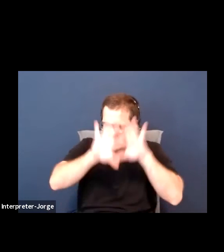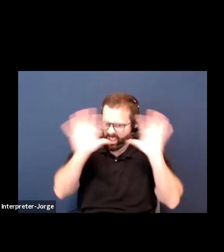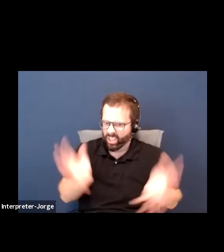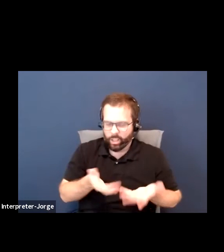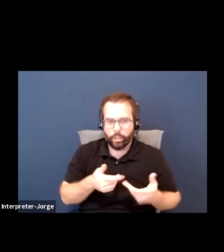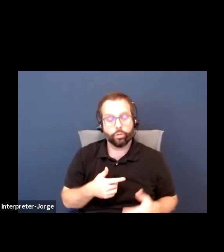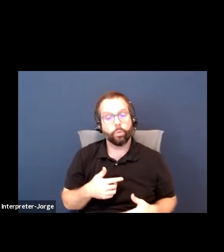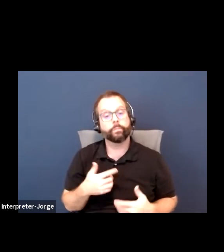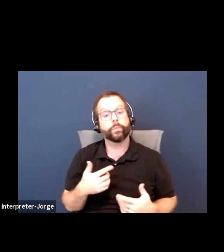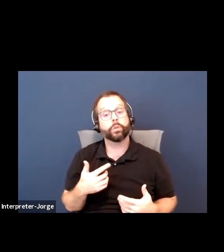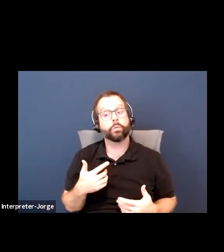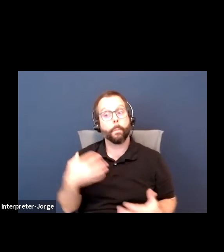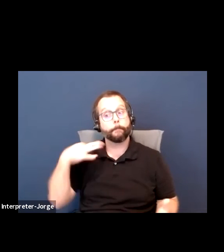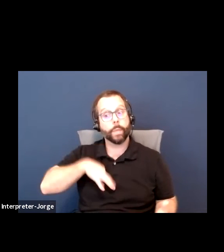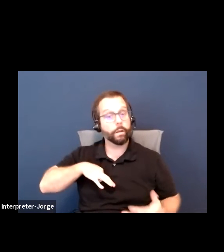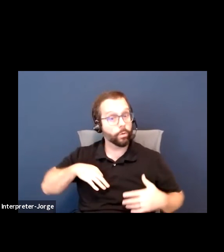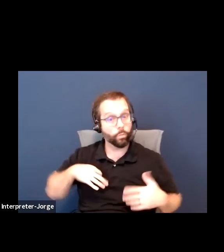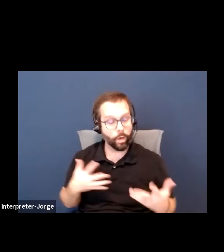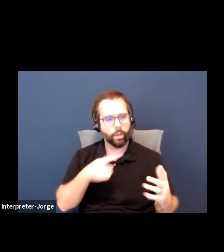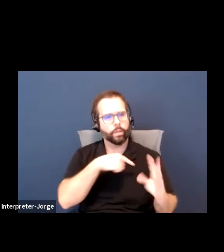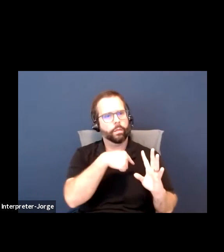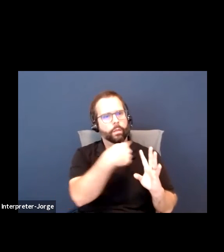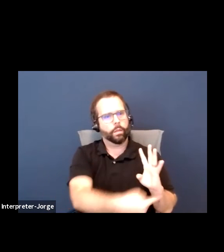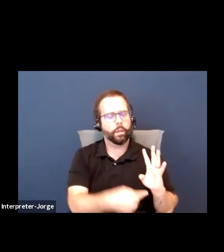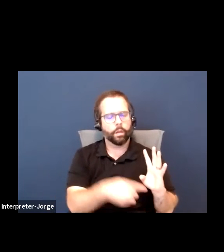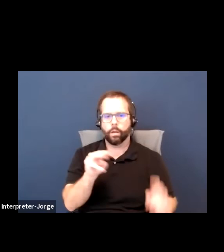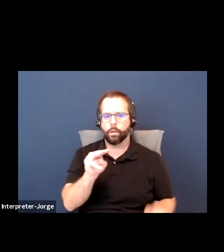doing so is that they can,